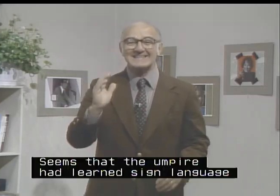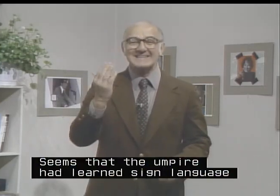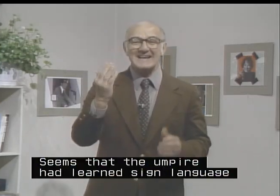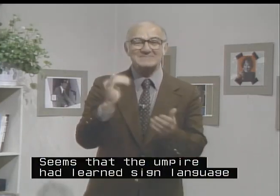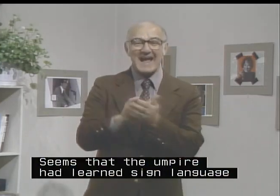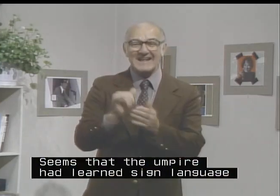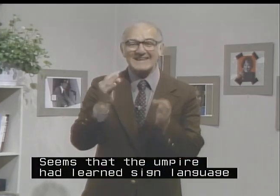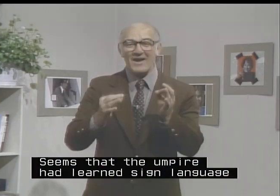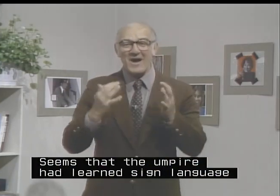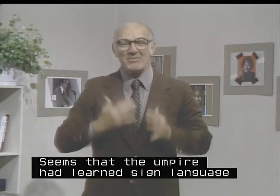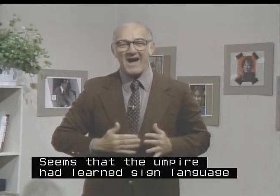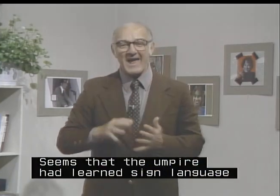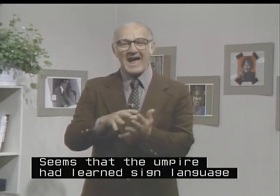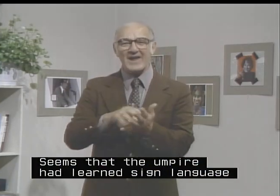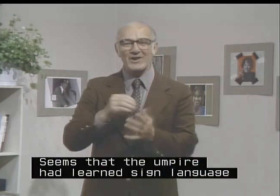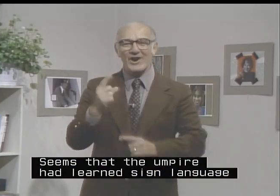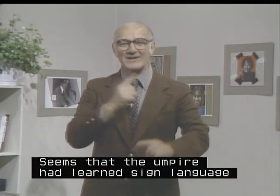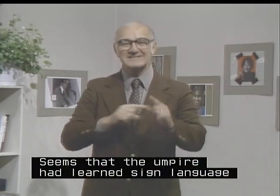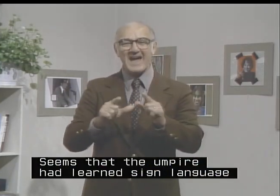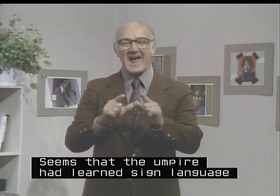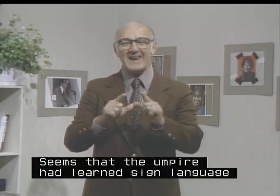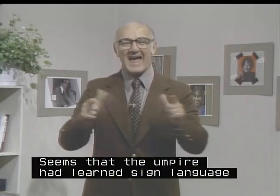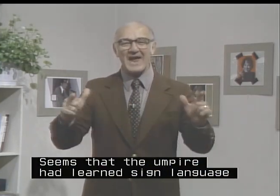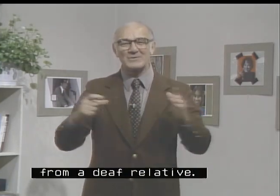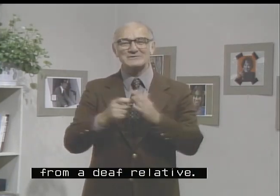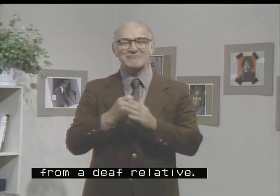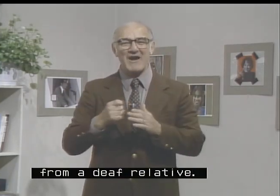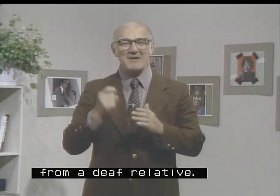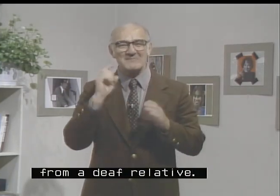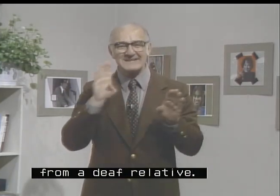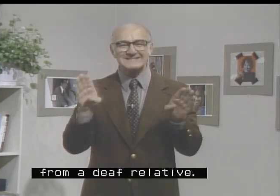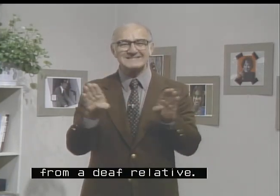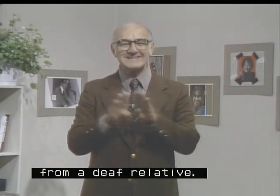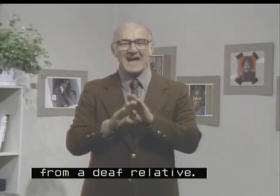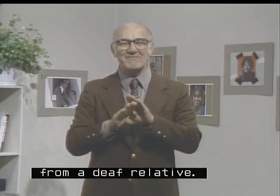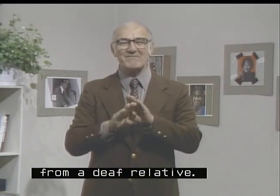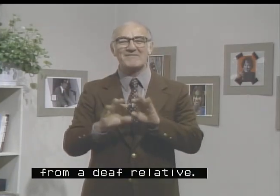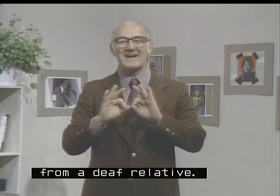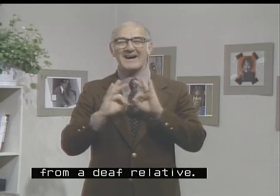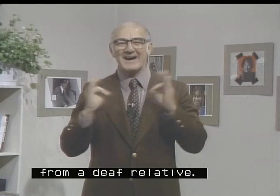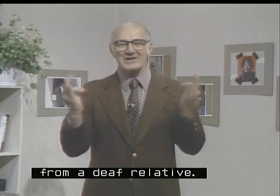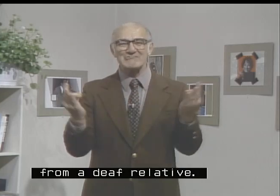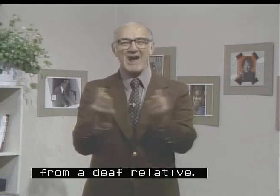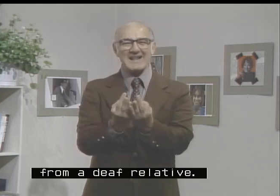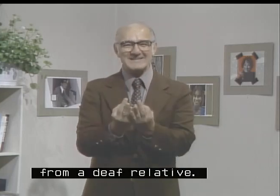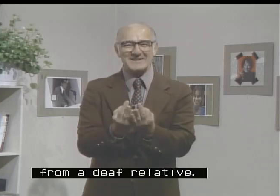Seems that the umpire had learned sign language from deaf relative.